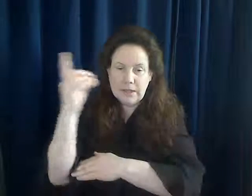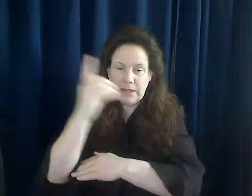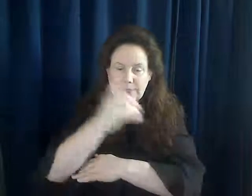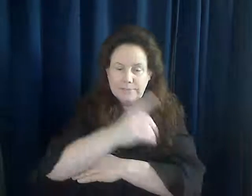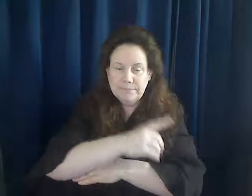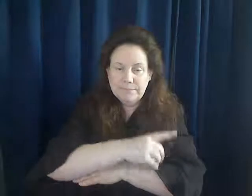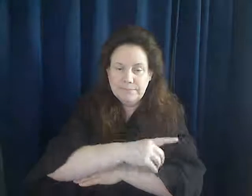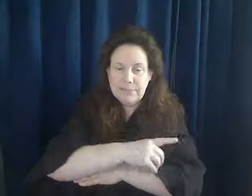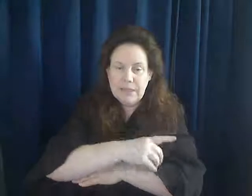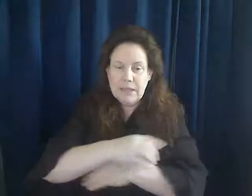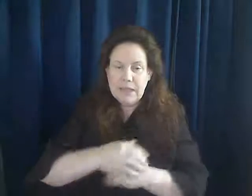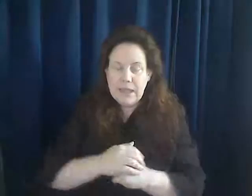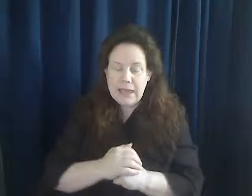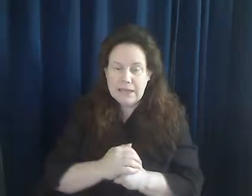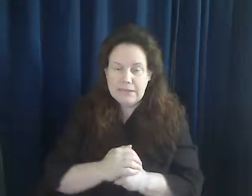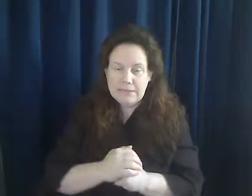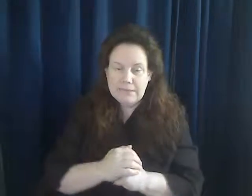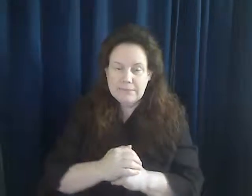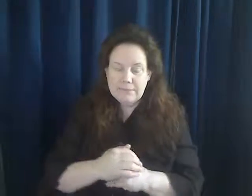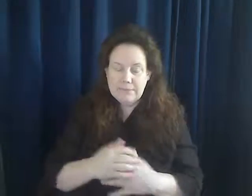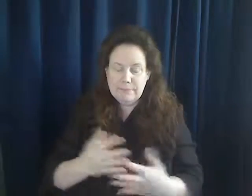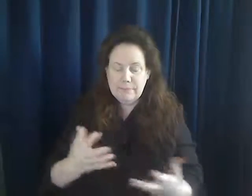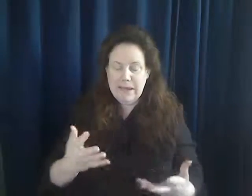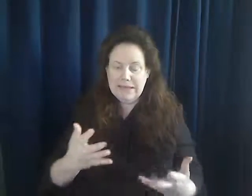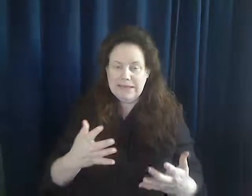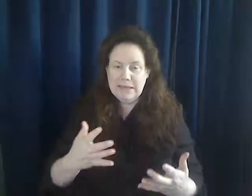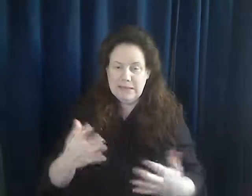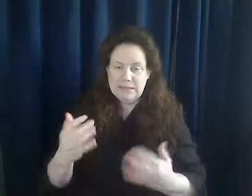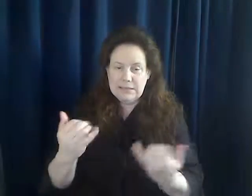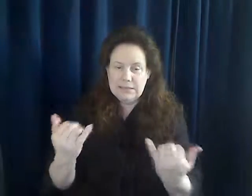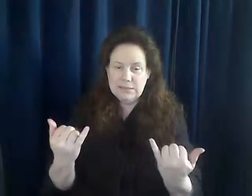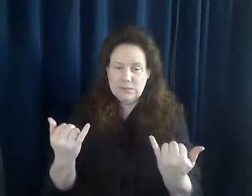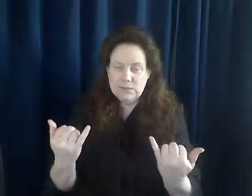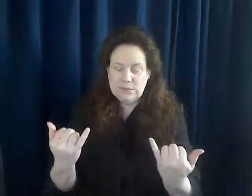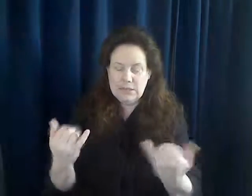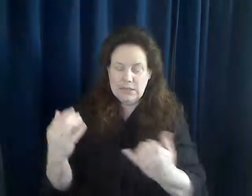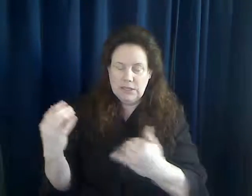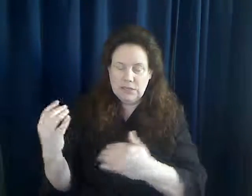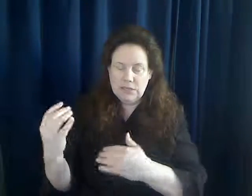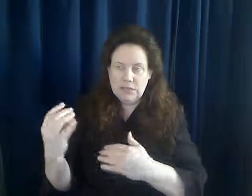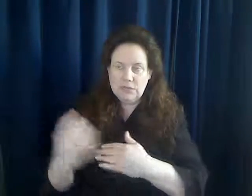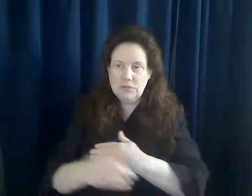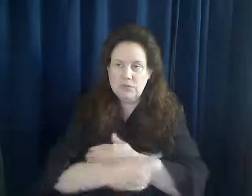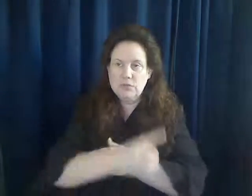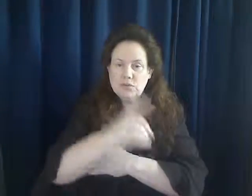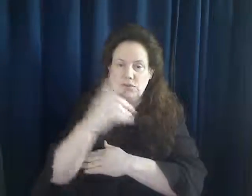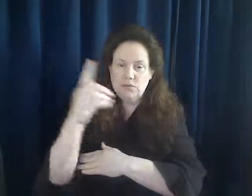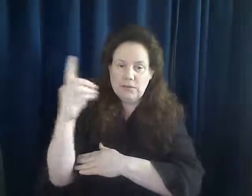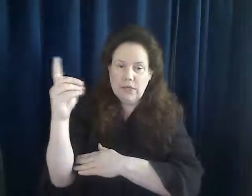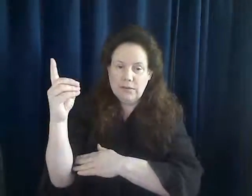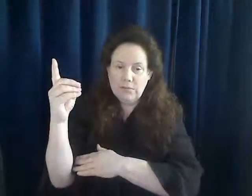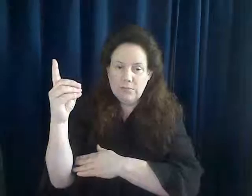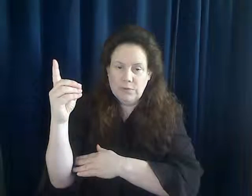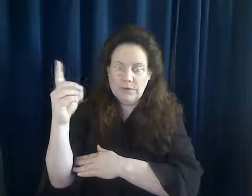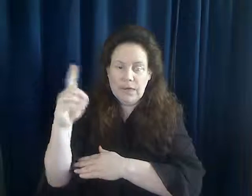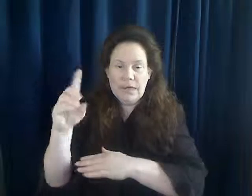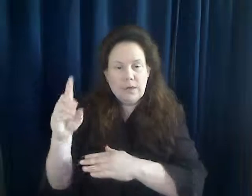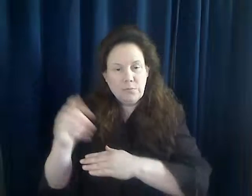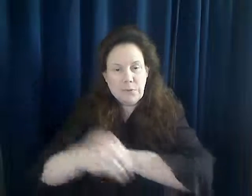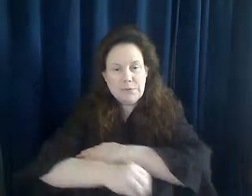today. And my tendency is to say today with, it